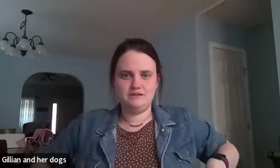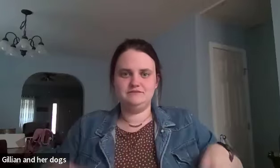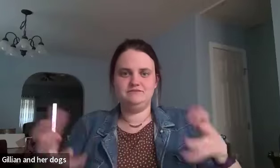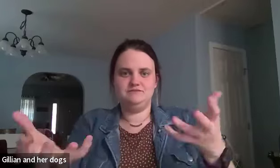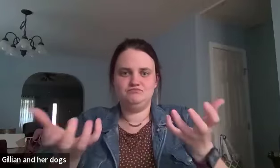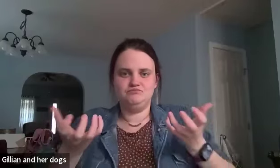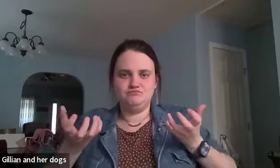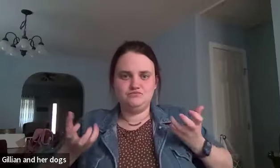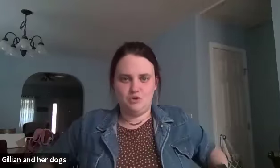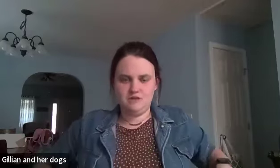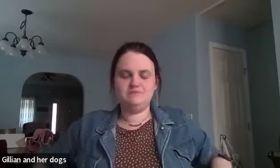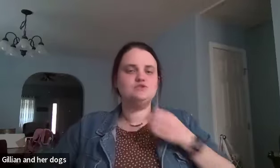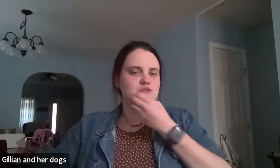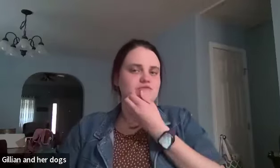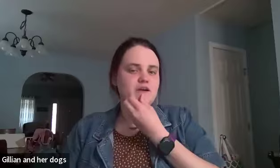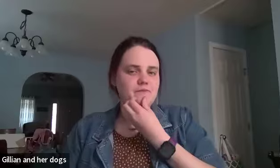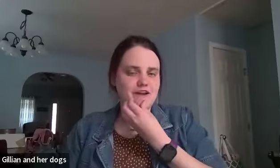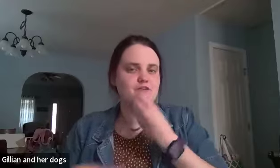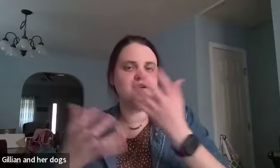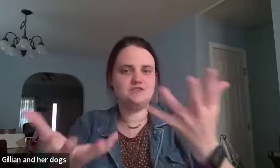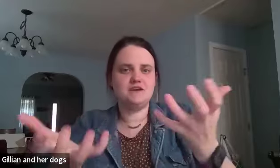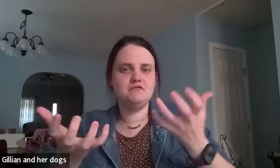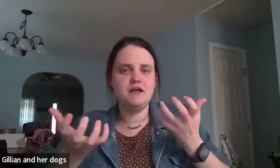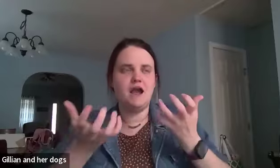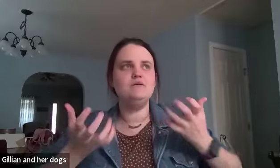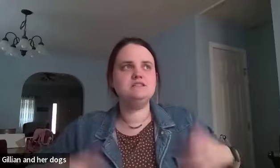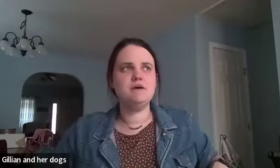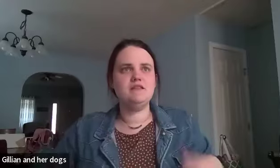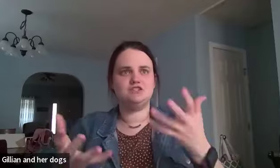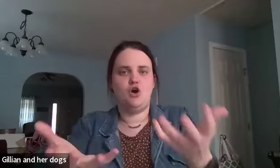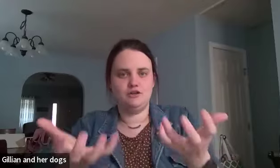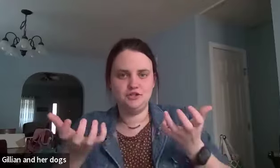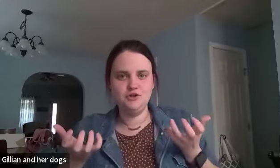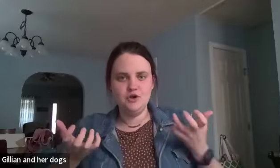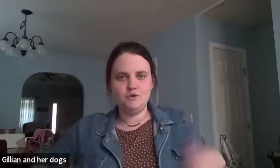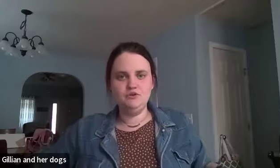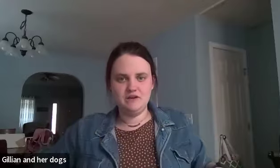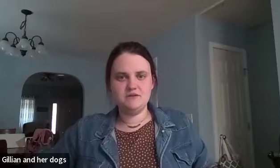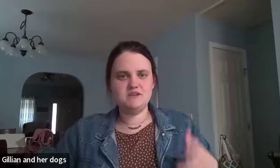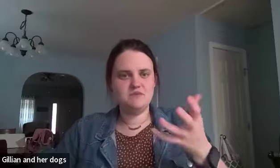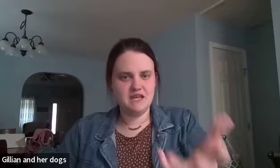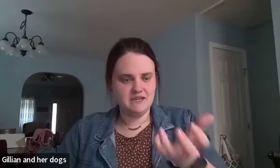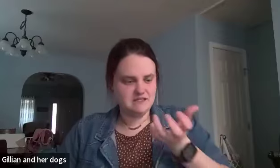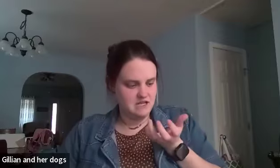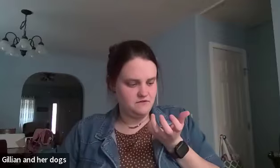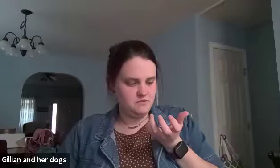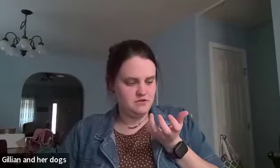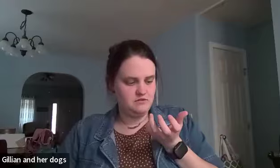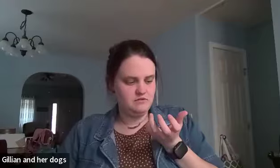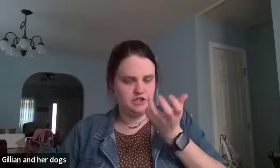want, don't want. So it's very, very much think of like, I always think about like a toddler when you give them something and they take it from you, like